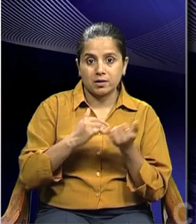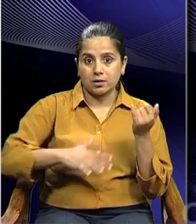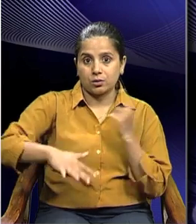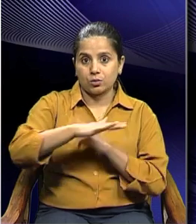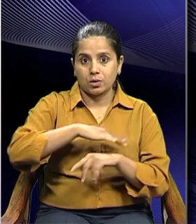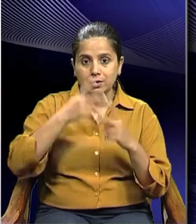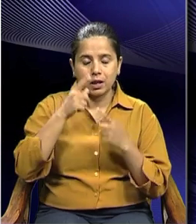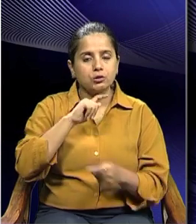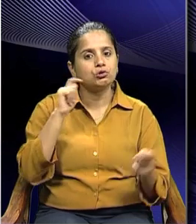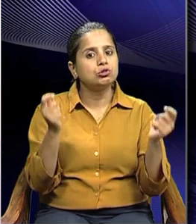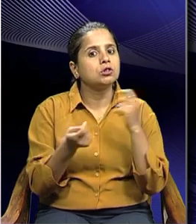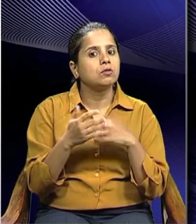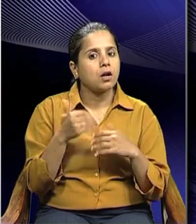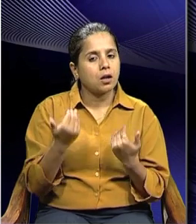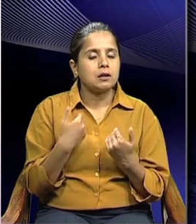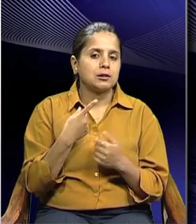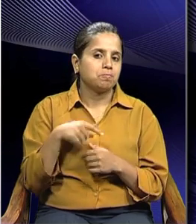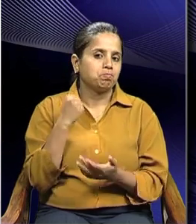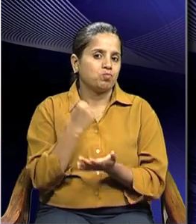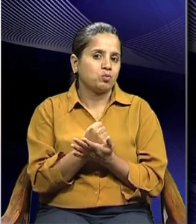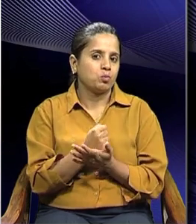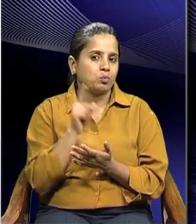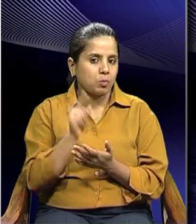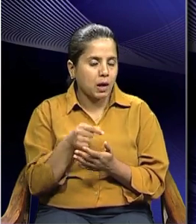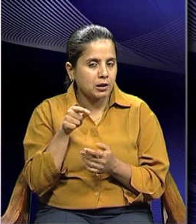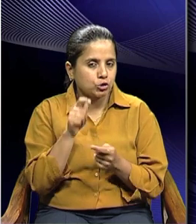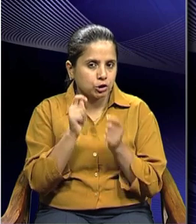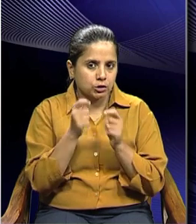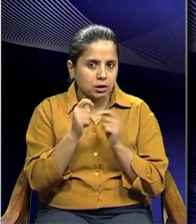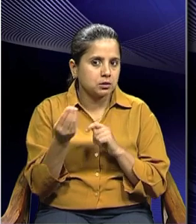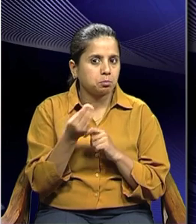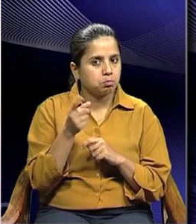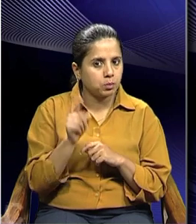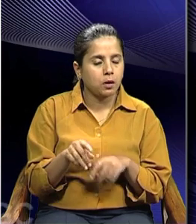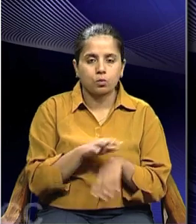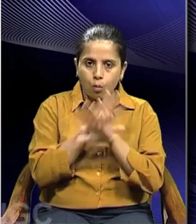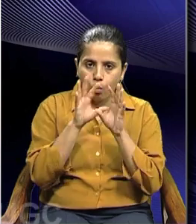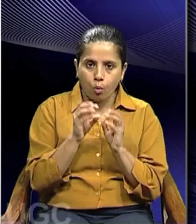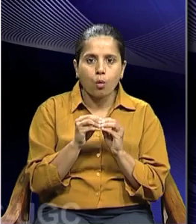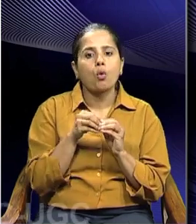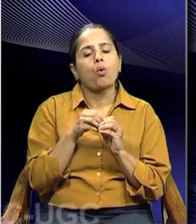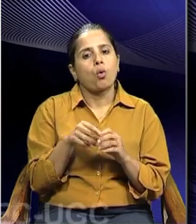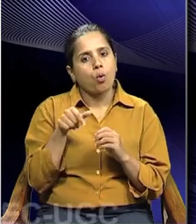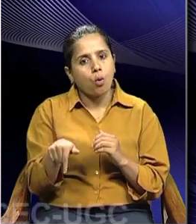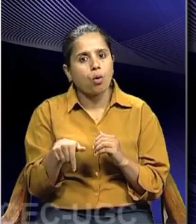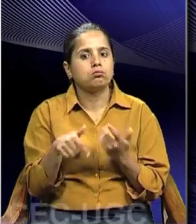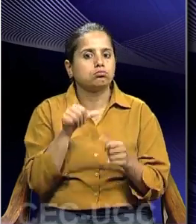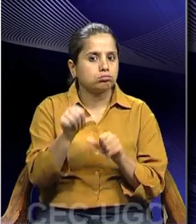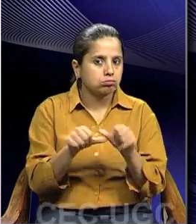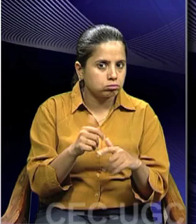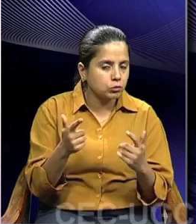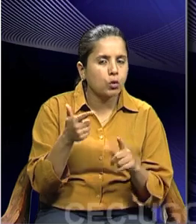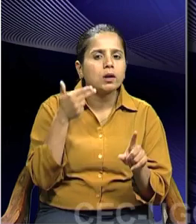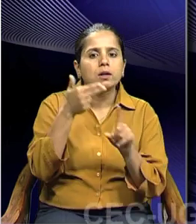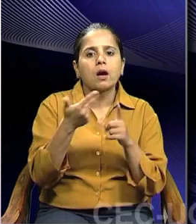has changed, of course, we have to make requisite changes into the entire operational aspect, or what you call